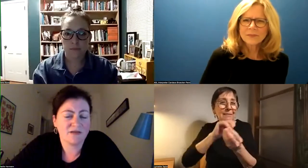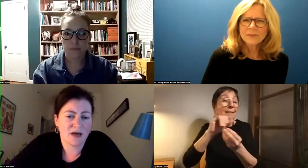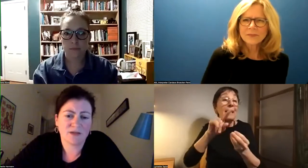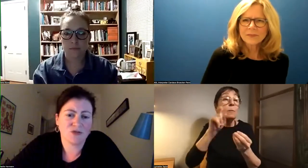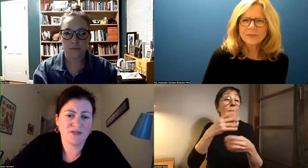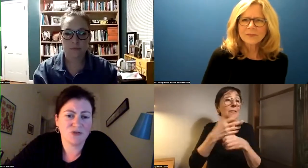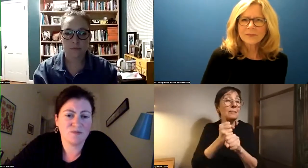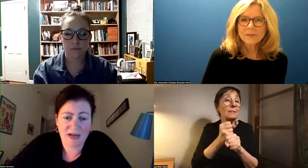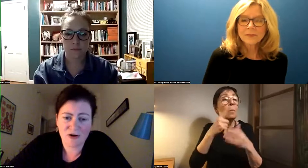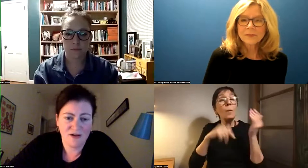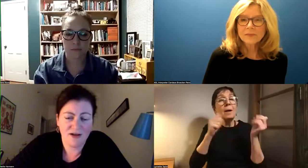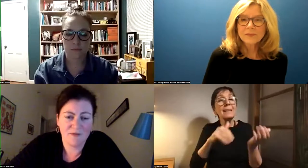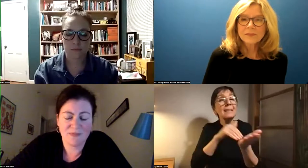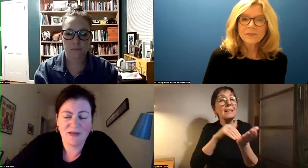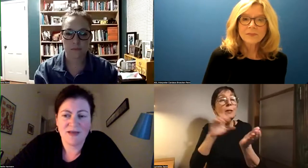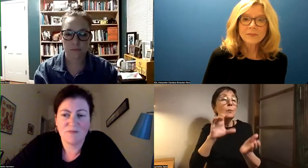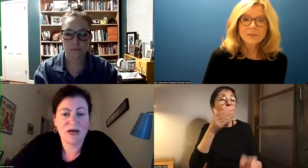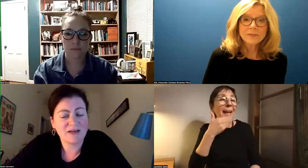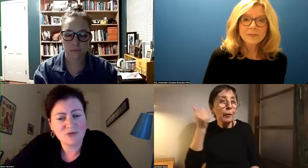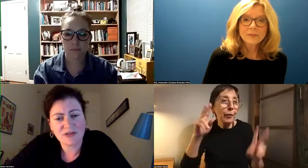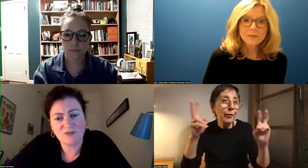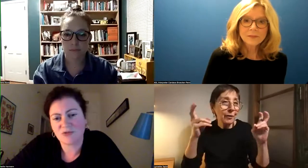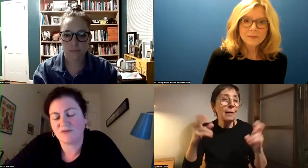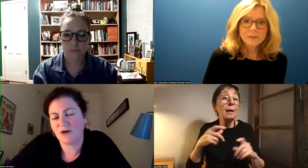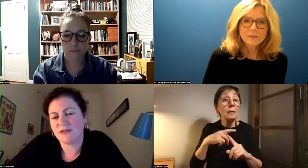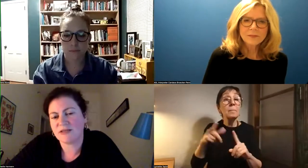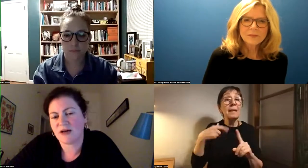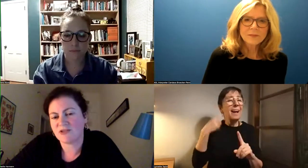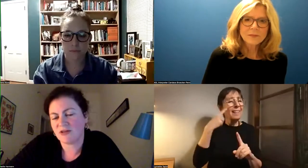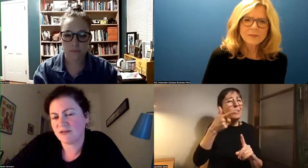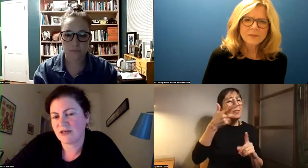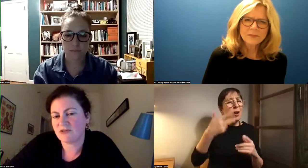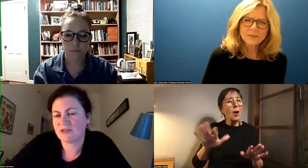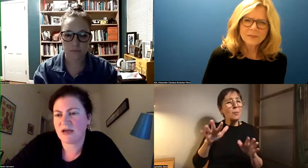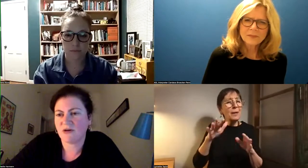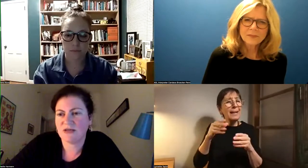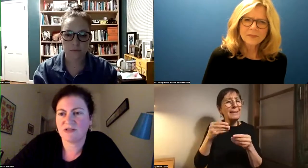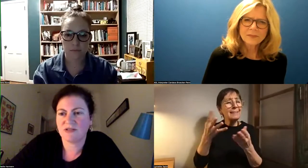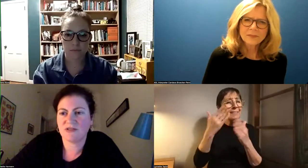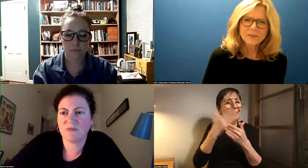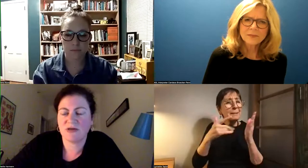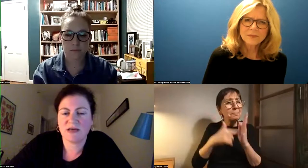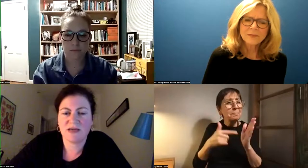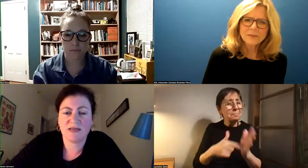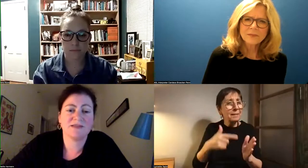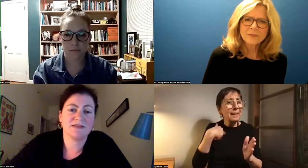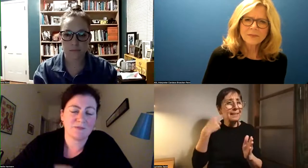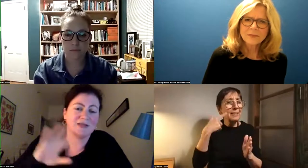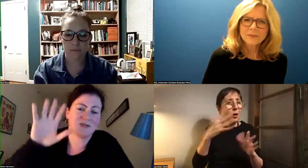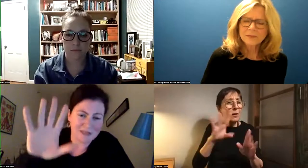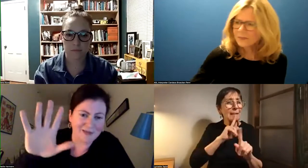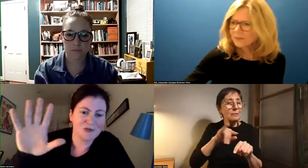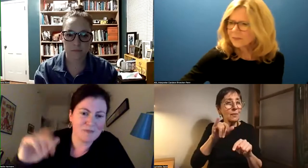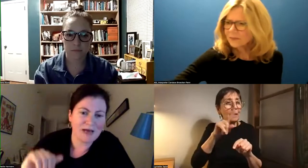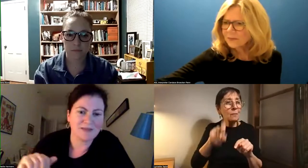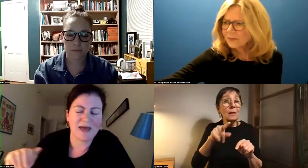can doctors do better? But I do think you've sort of already touched on the answer to that question. So I'm gonna